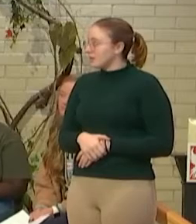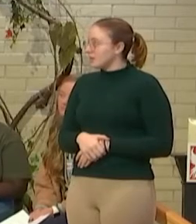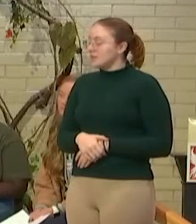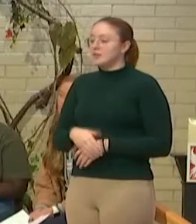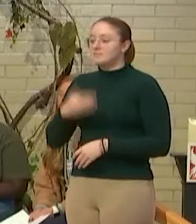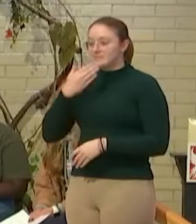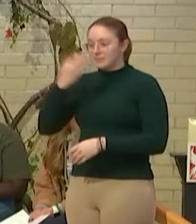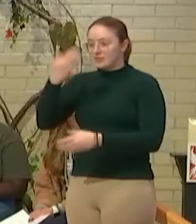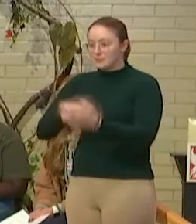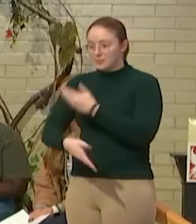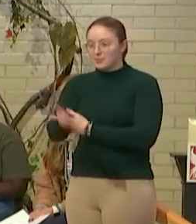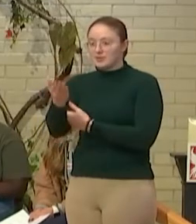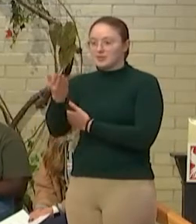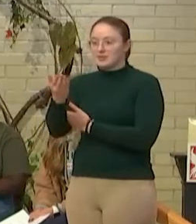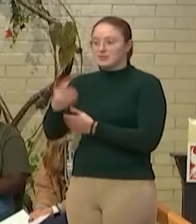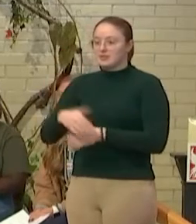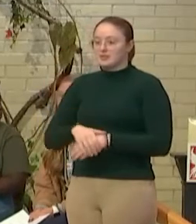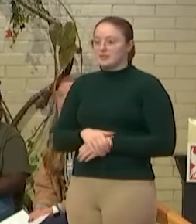Good morning.